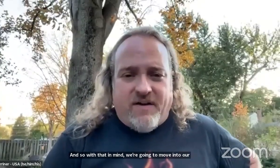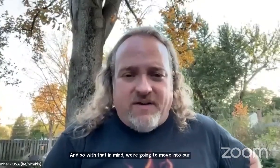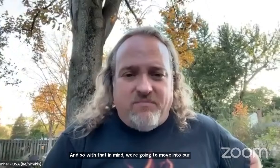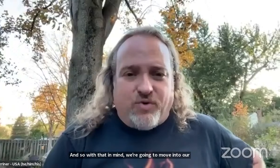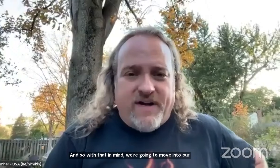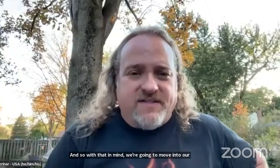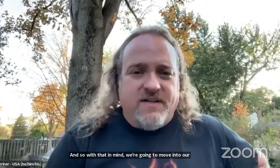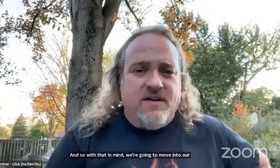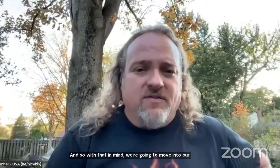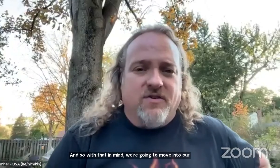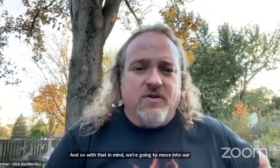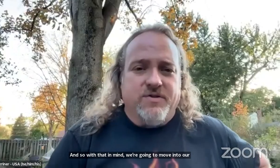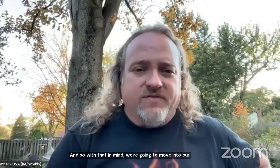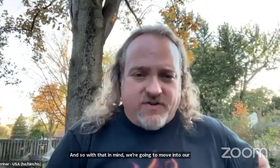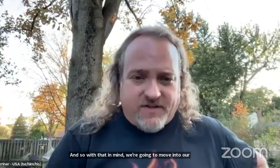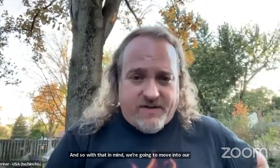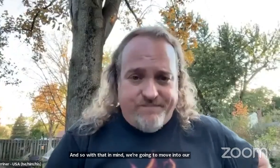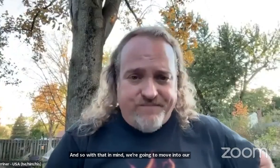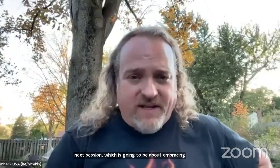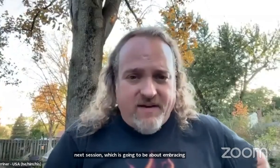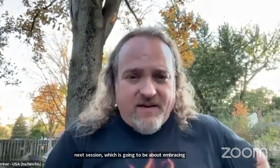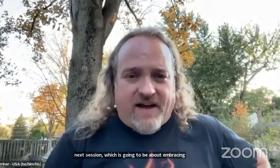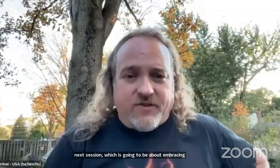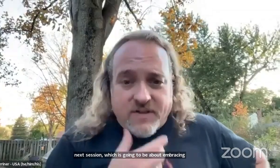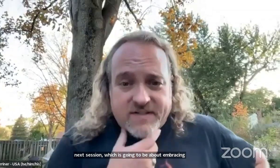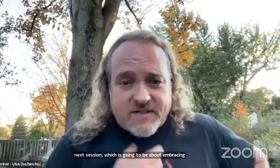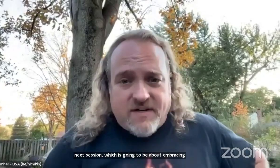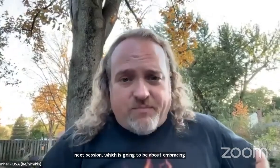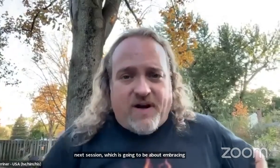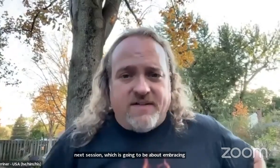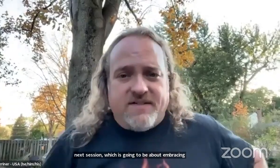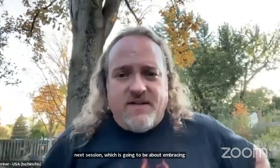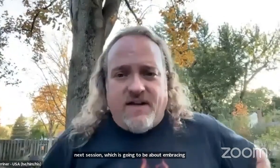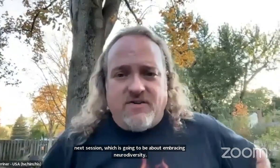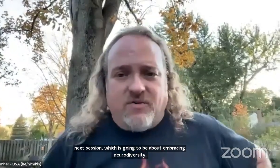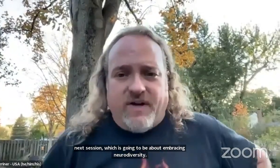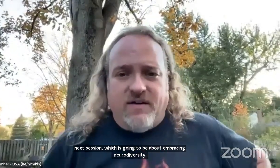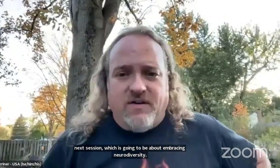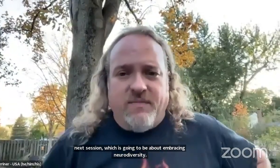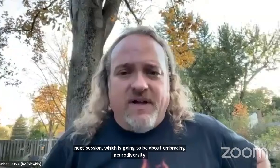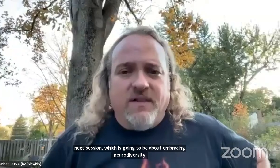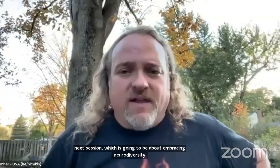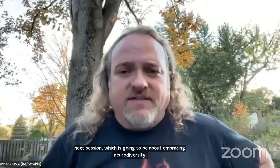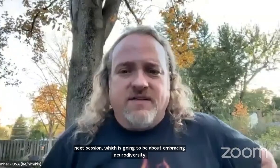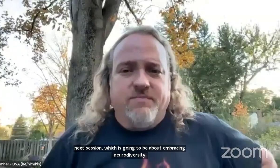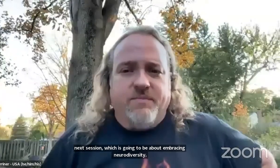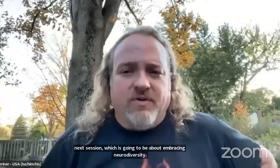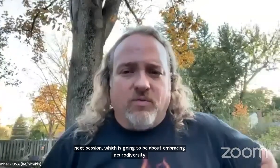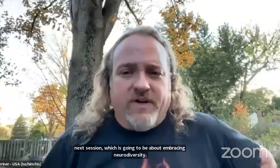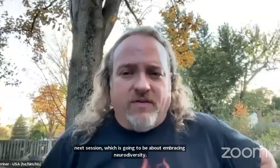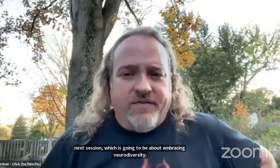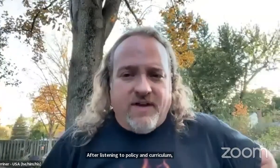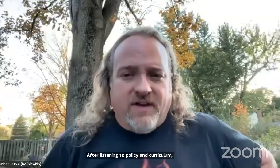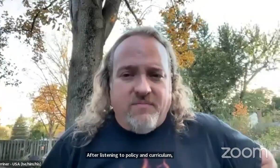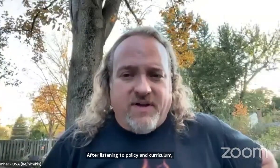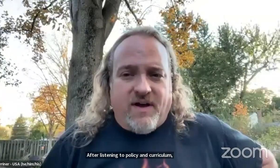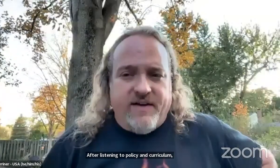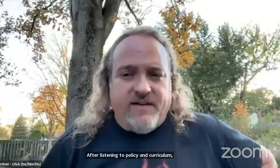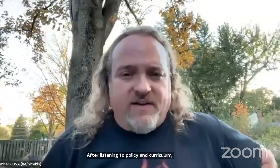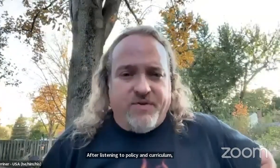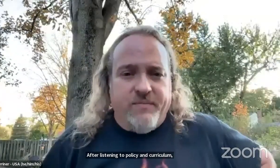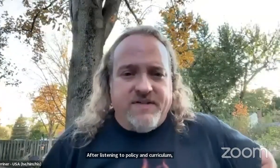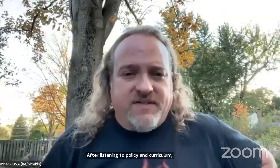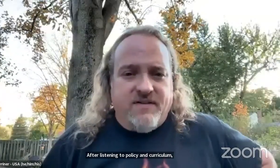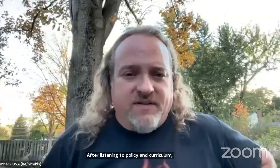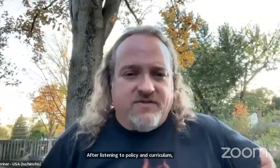be about embracing neurodiversity. After listening to policy and curriculum, let's explore the real thinking